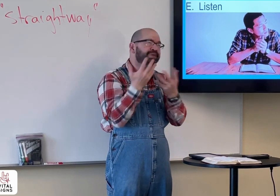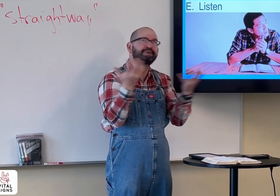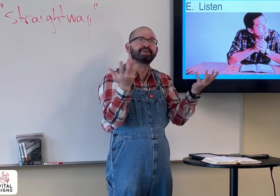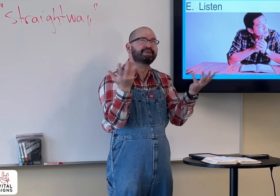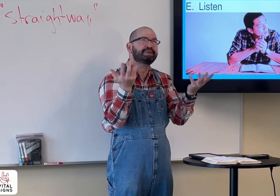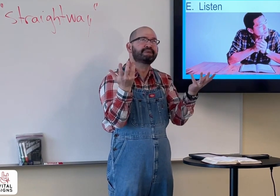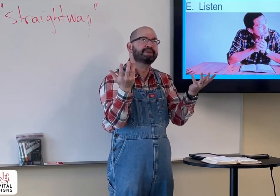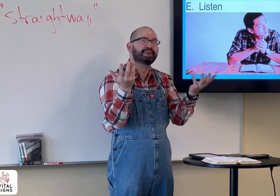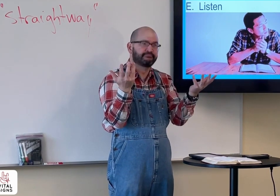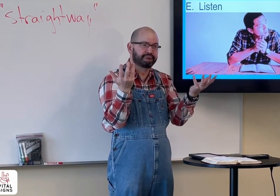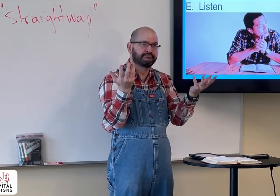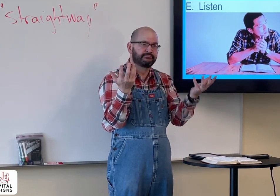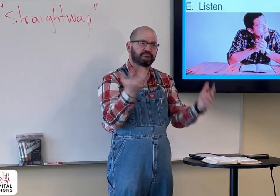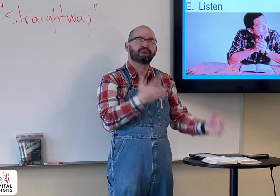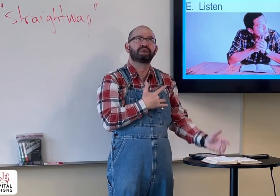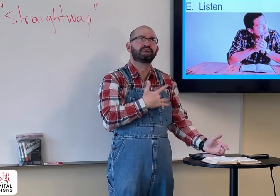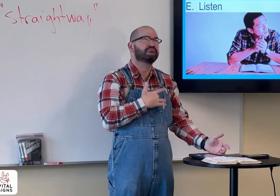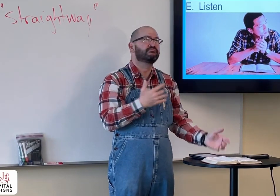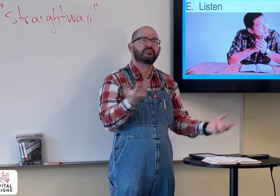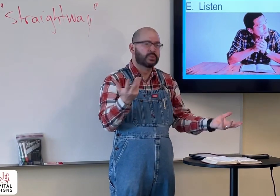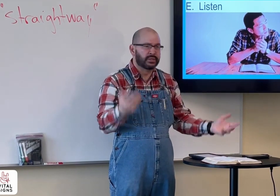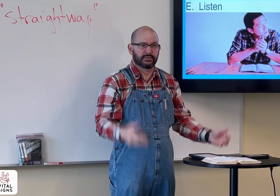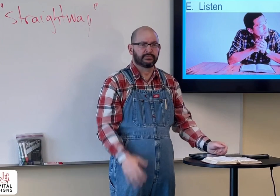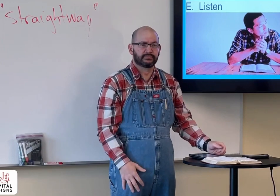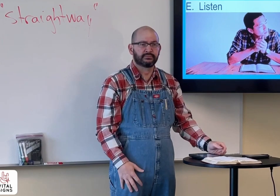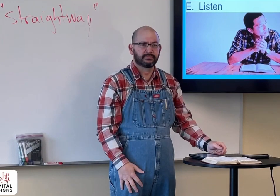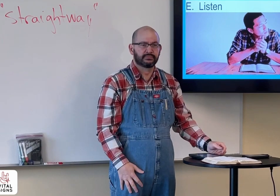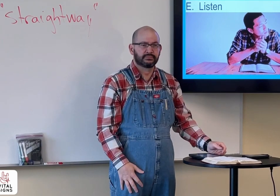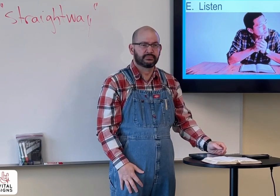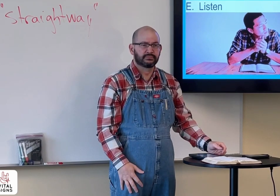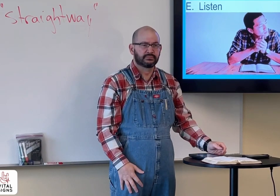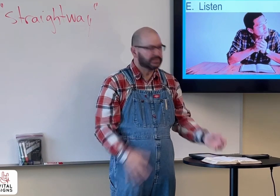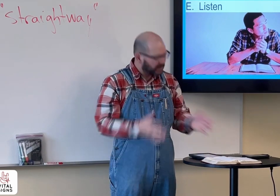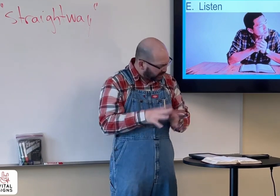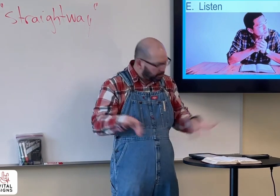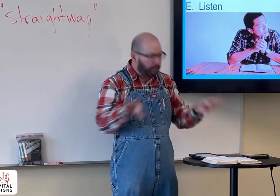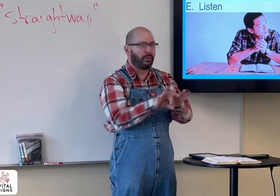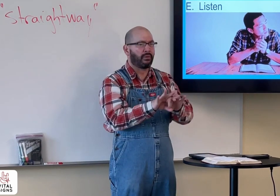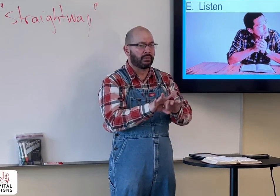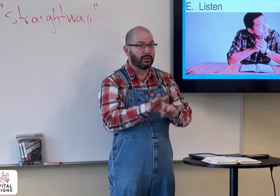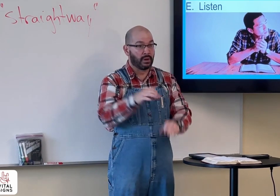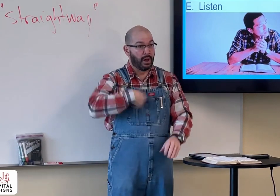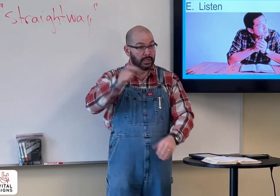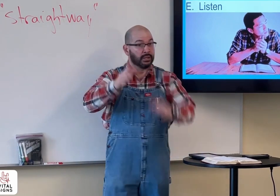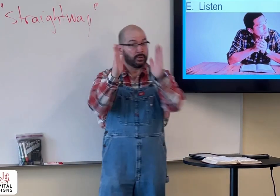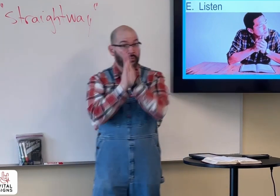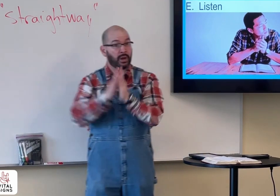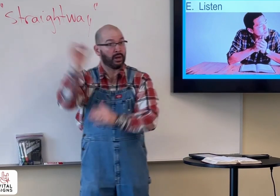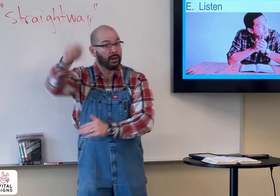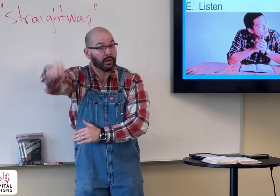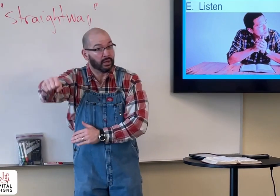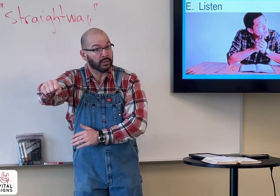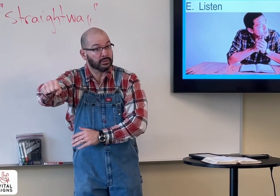And let Him just impress on me what He wants for me. That's important. I need to pray,